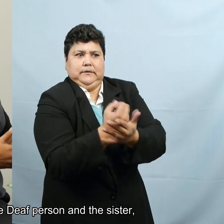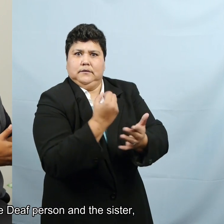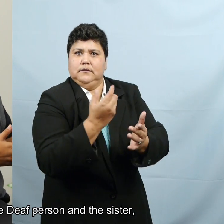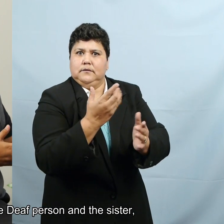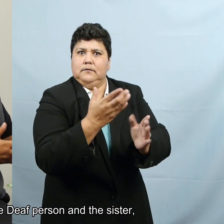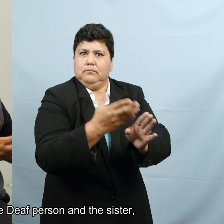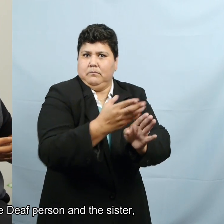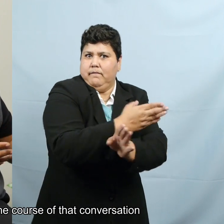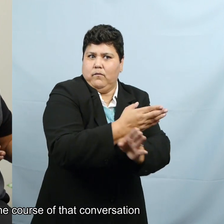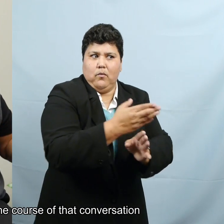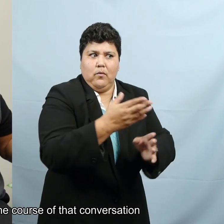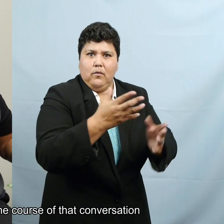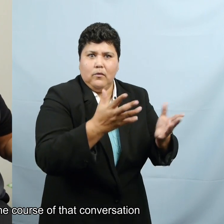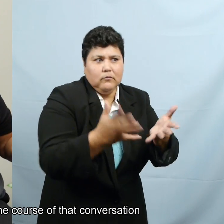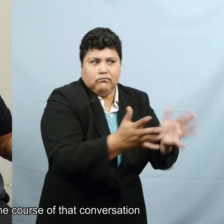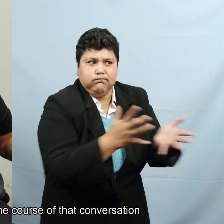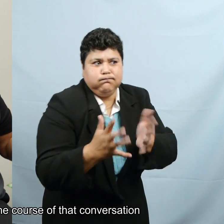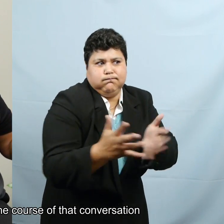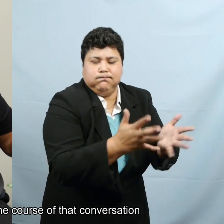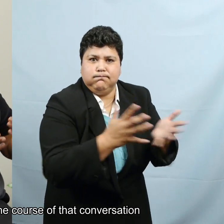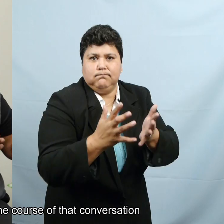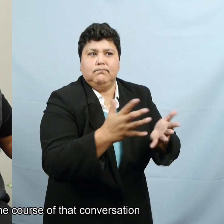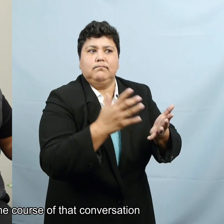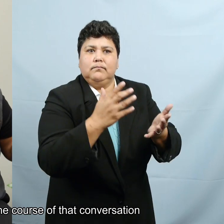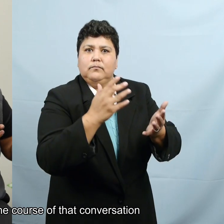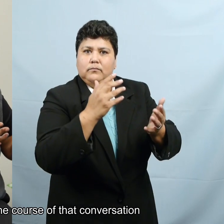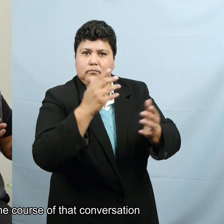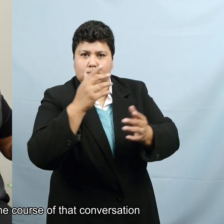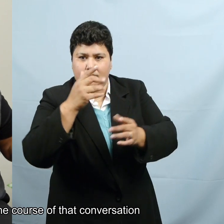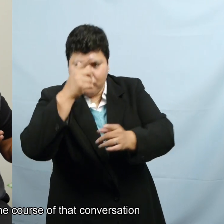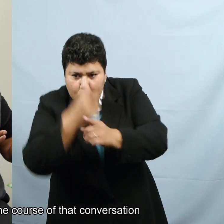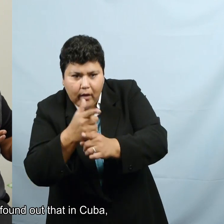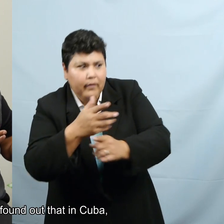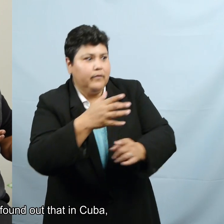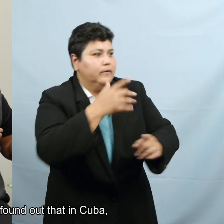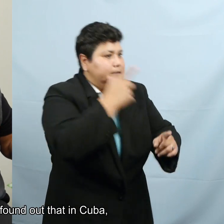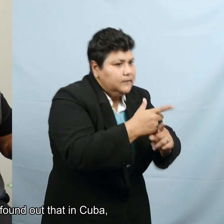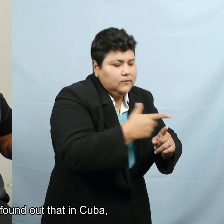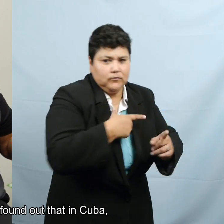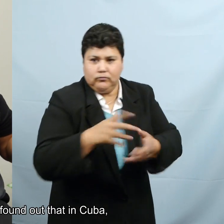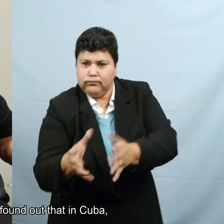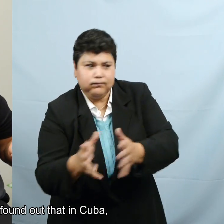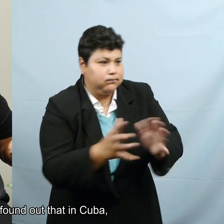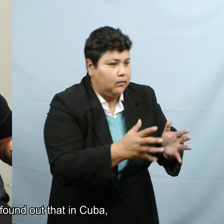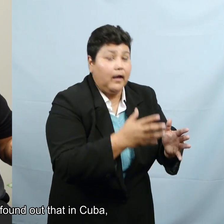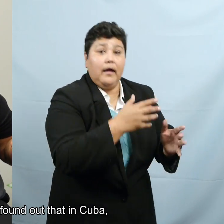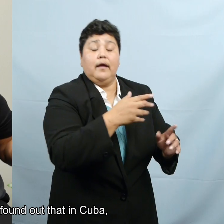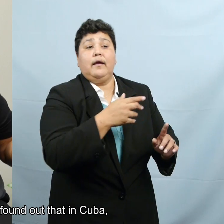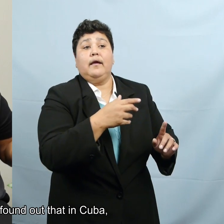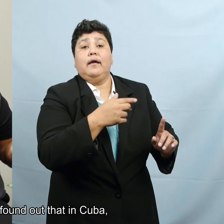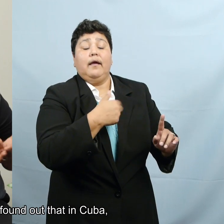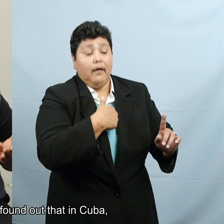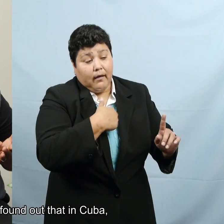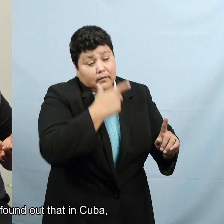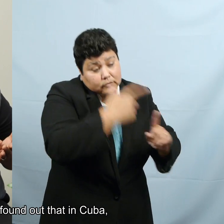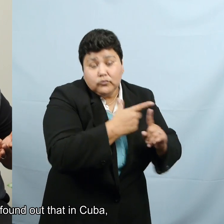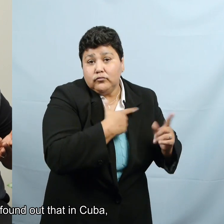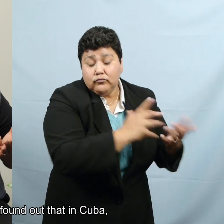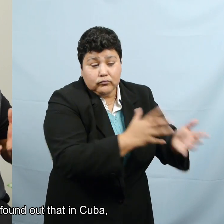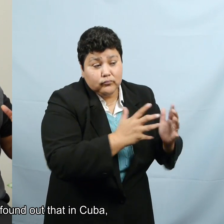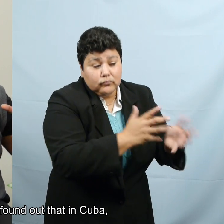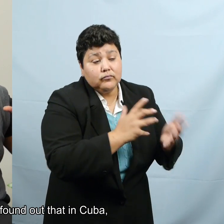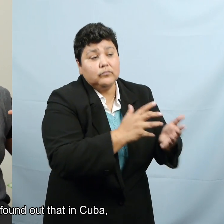and the, the sister. And in the course of that conversation, I established, I found out that, um,